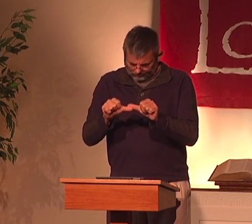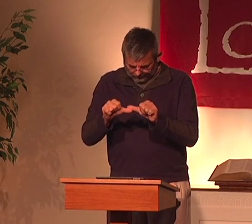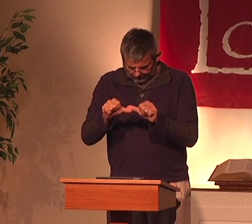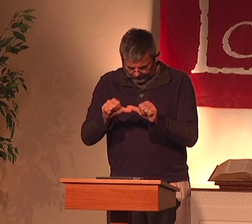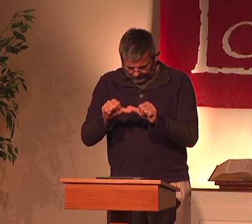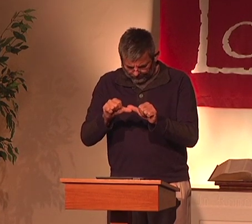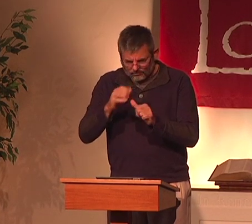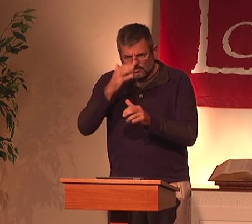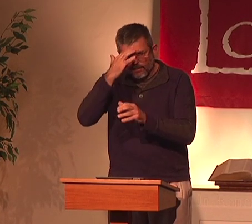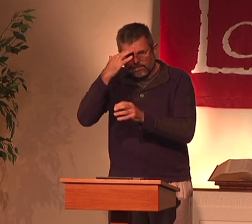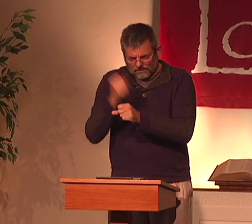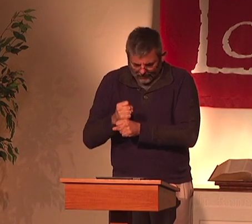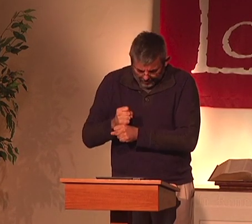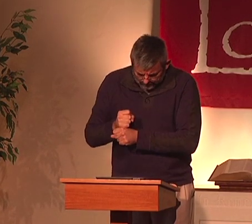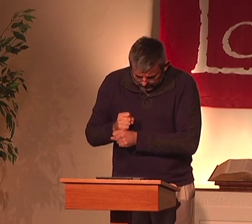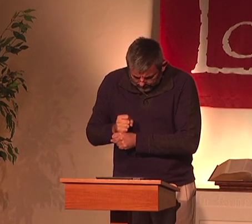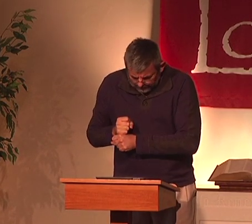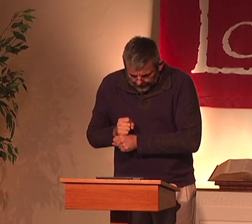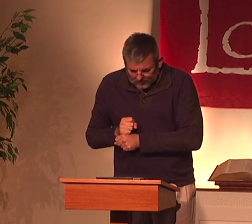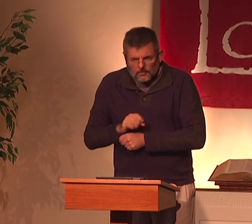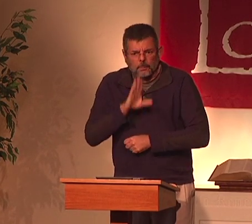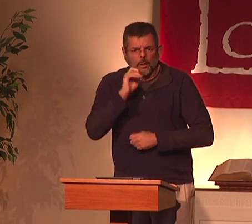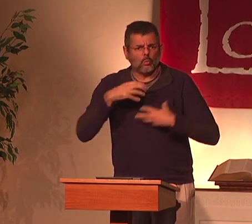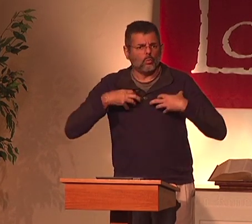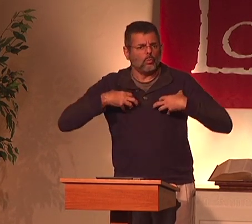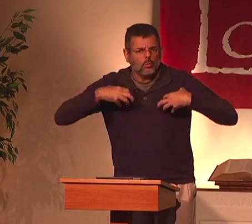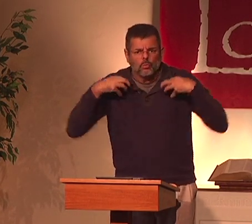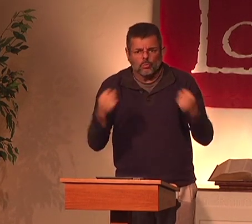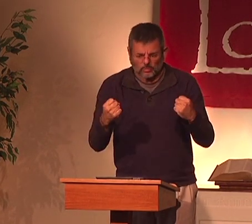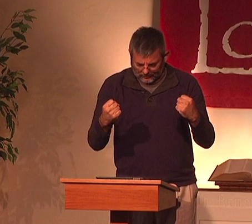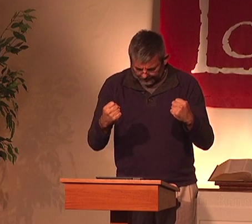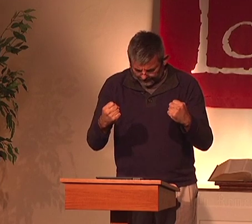Stand firm In the faith Be courageous